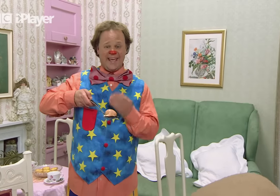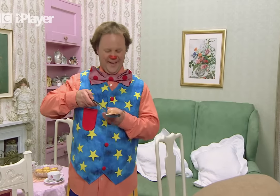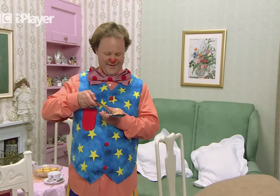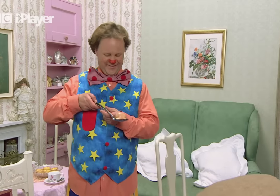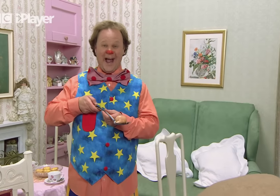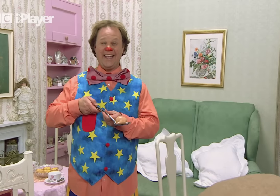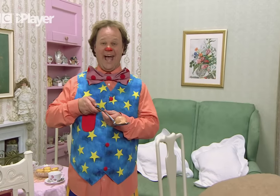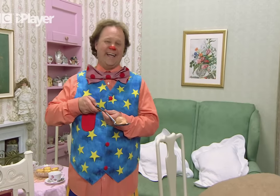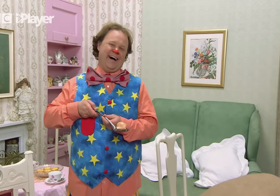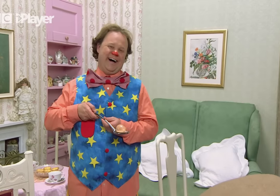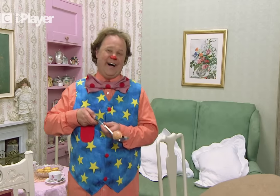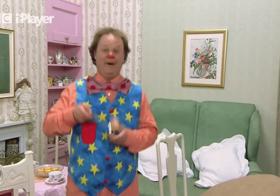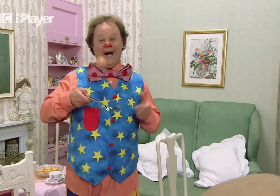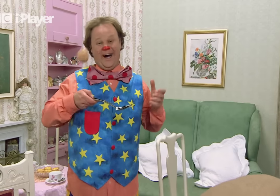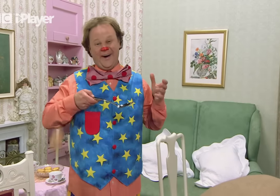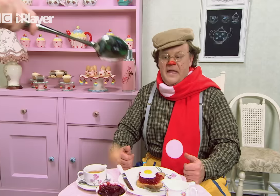you, Grandad! Oh, woohoo!